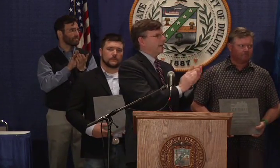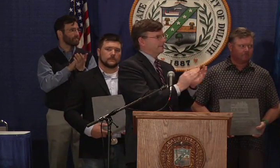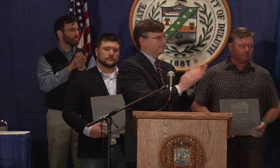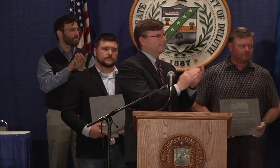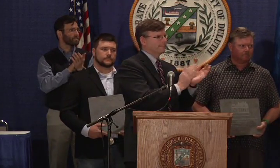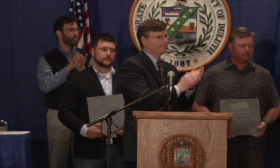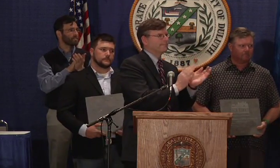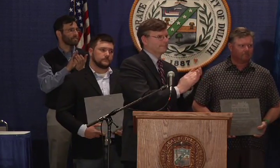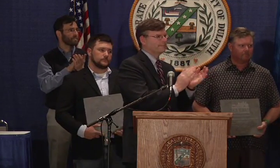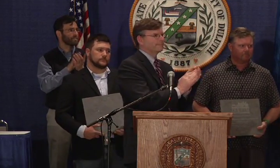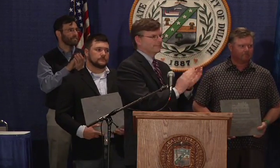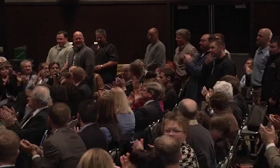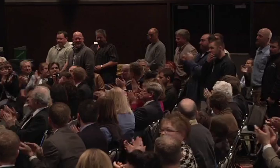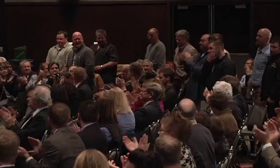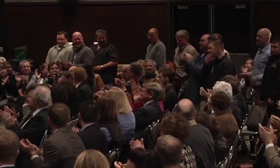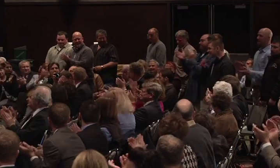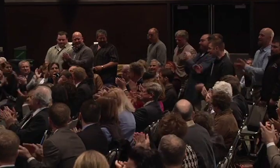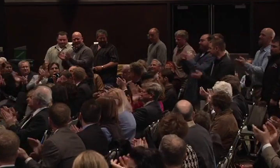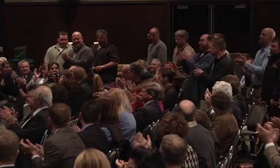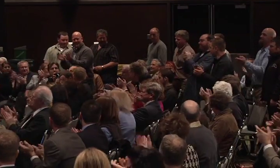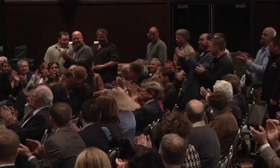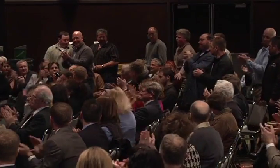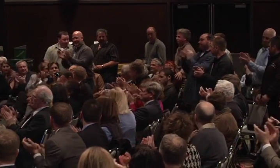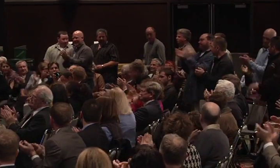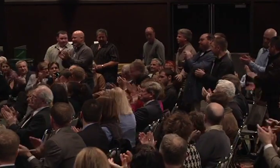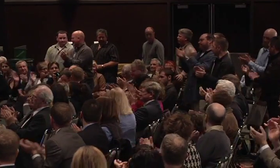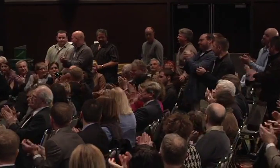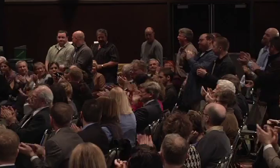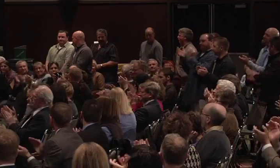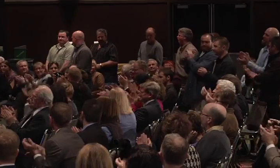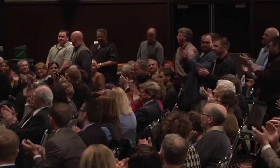Nicely done. Nicely done.